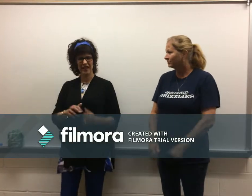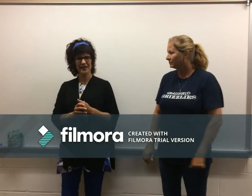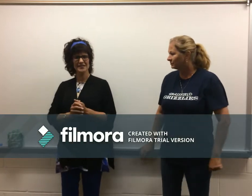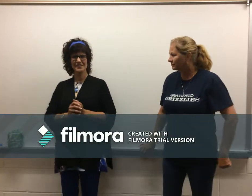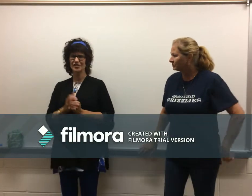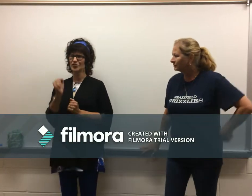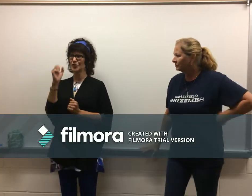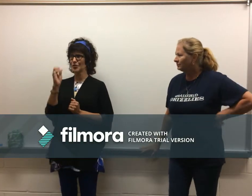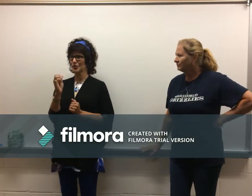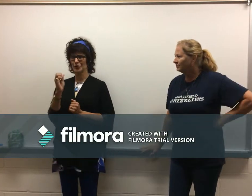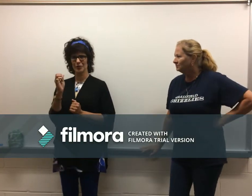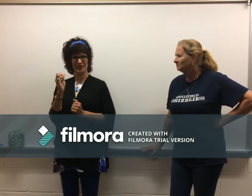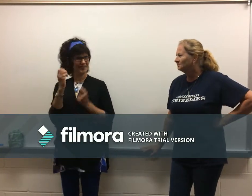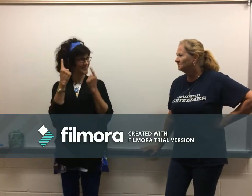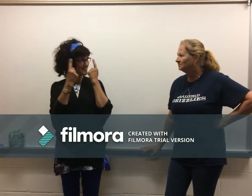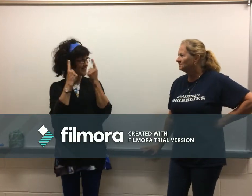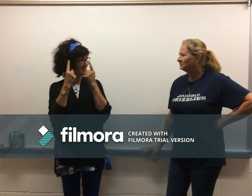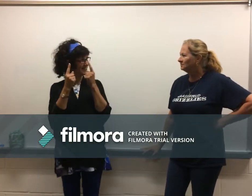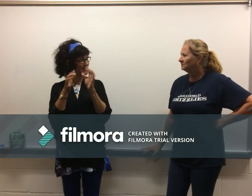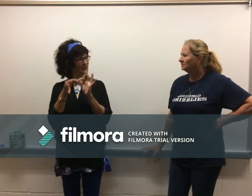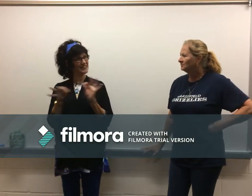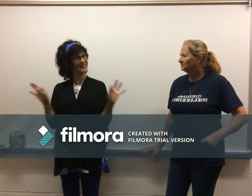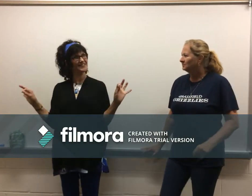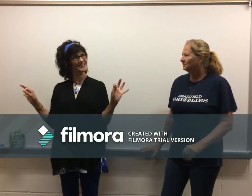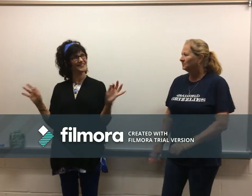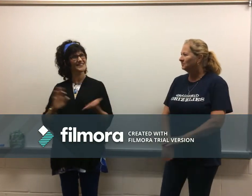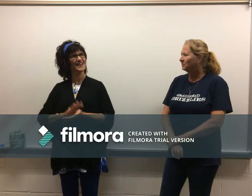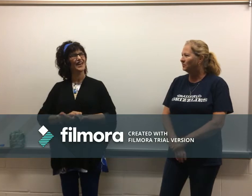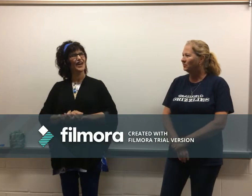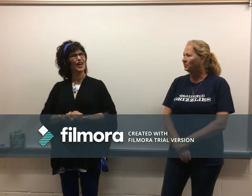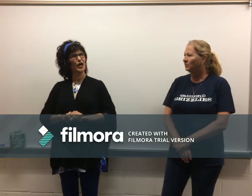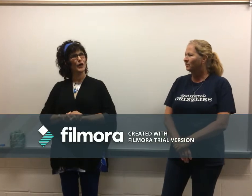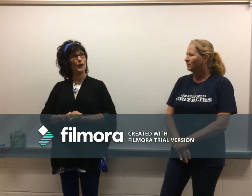Okay, so let's think of a sentence.